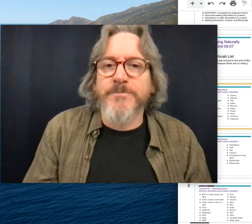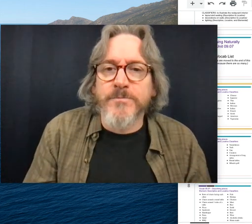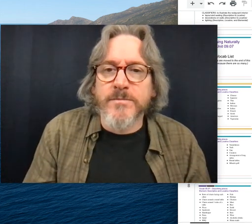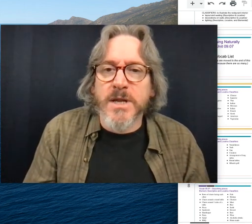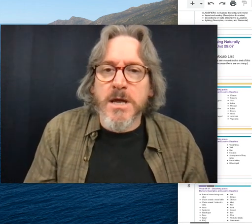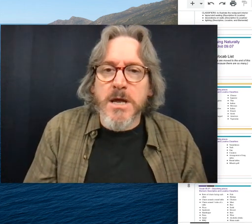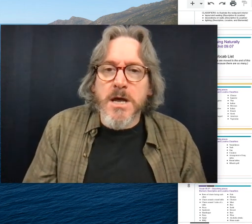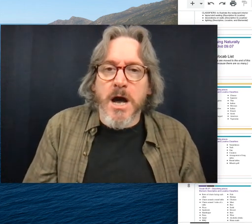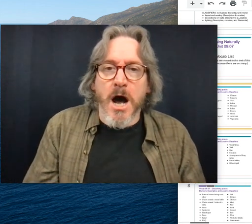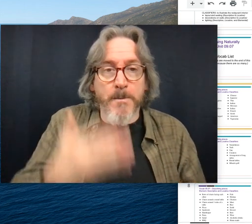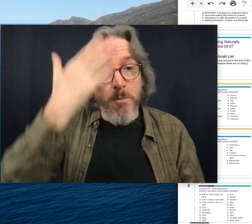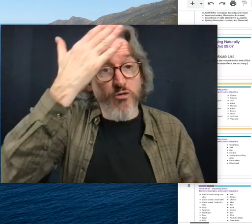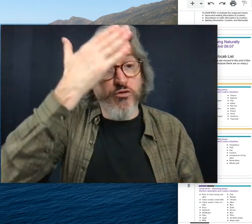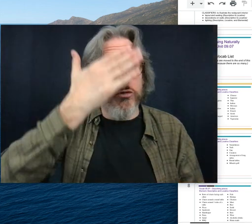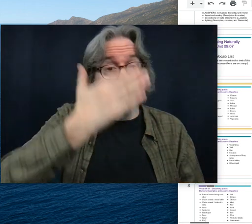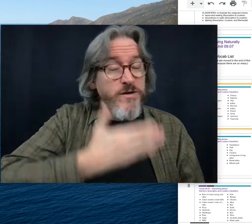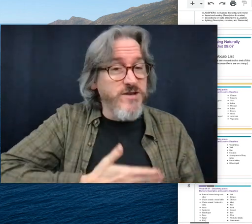like?